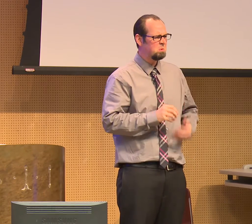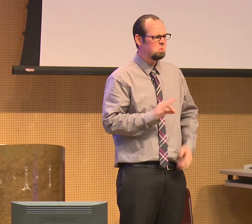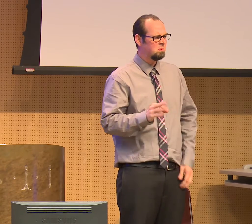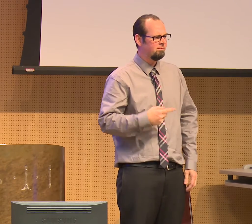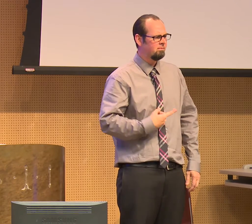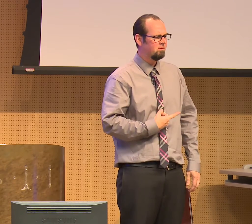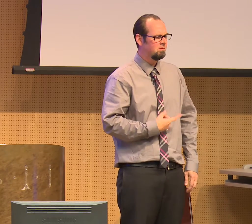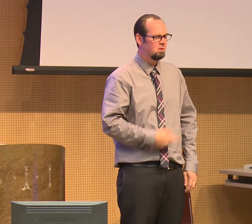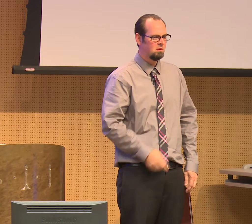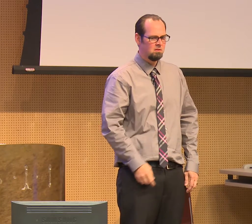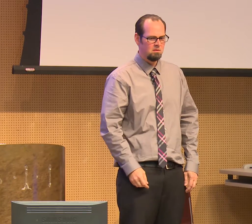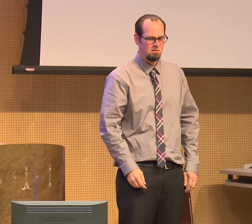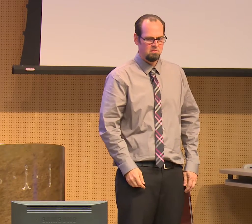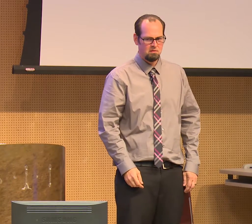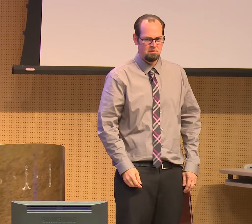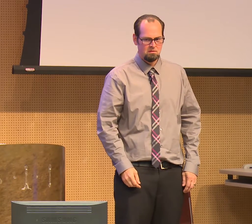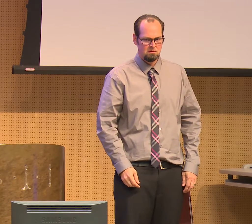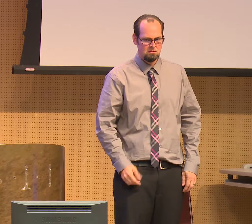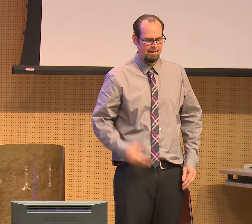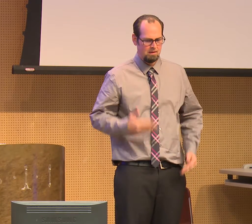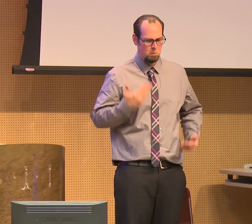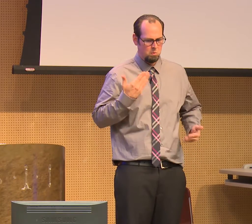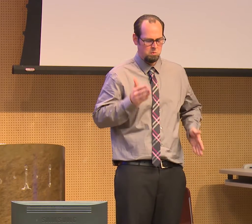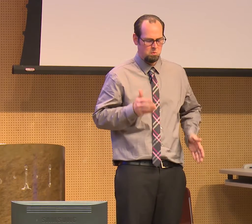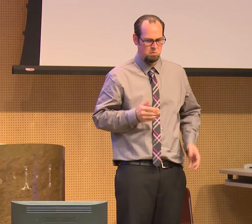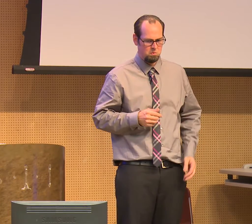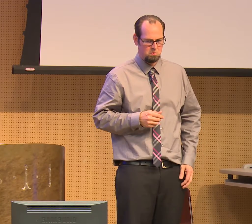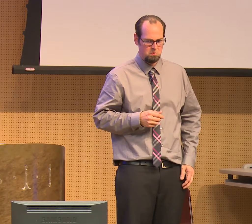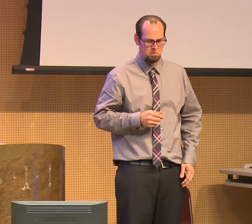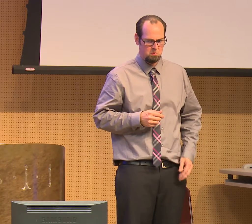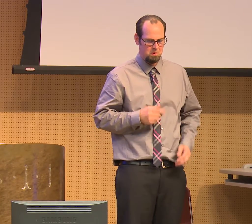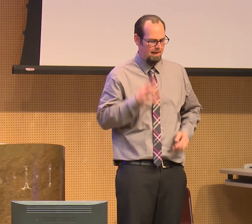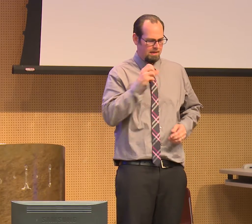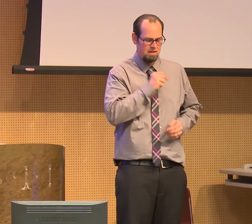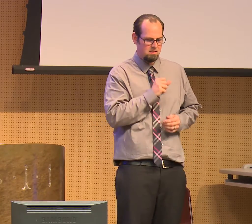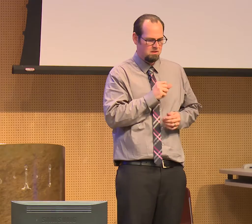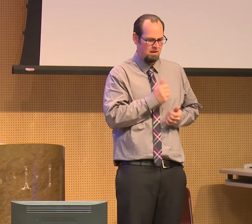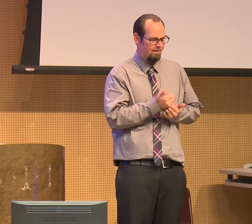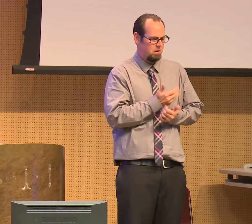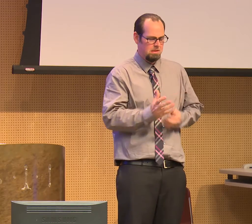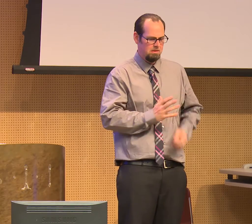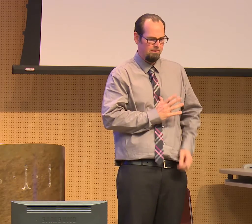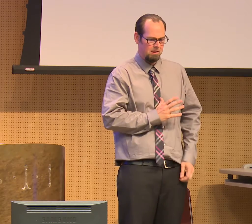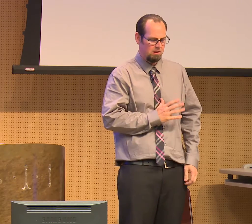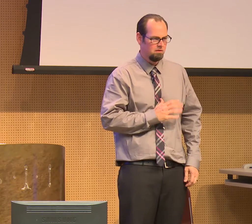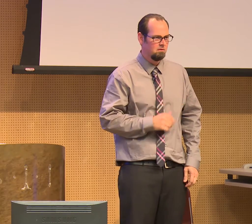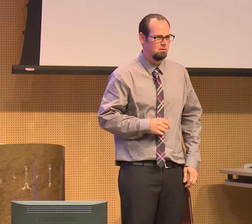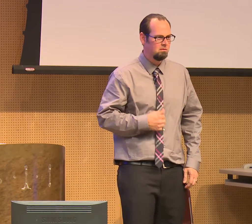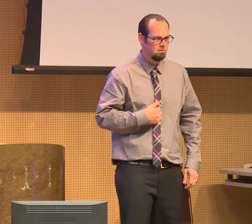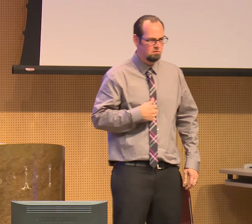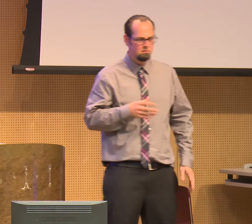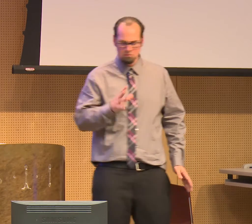and he asked, what's going on with the machine being off? And I said, I thought everything was fine. I pushed the